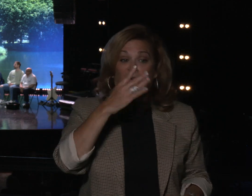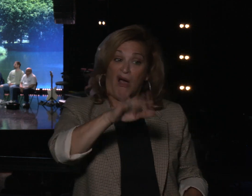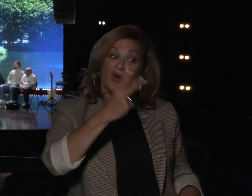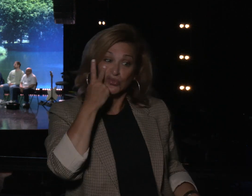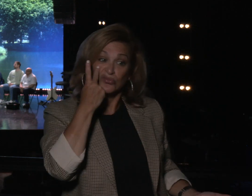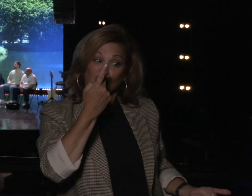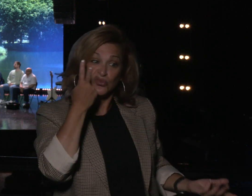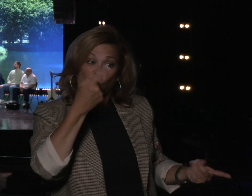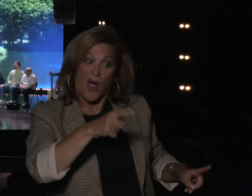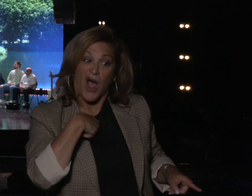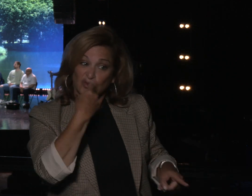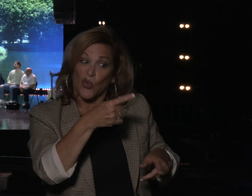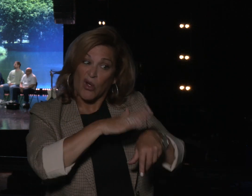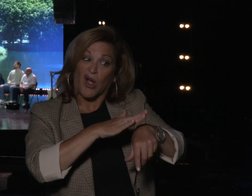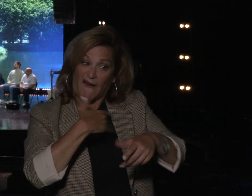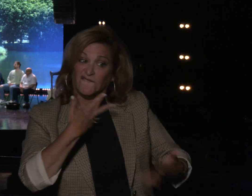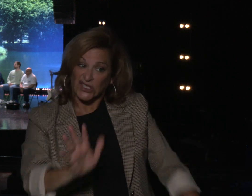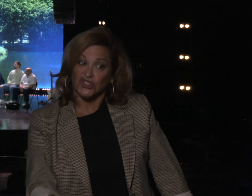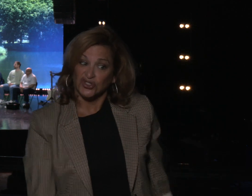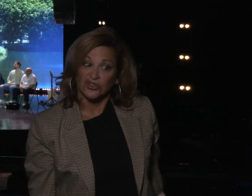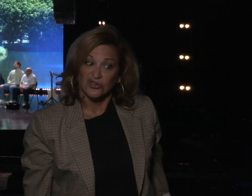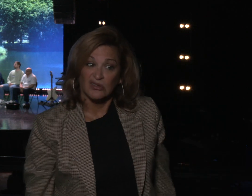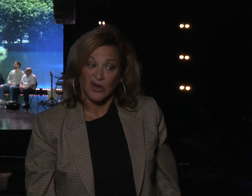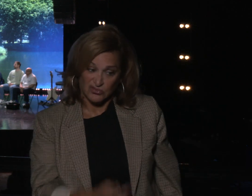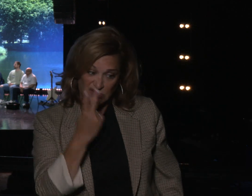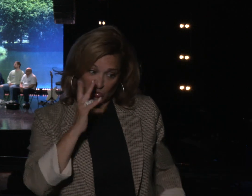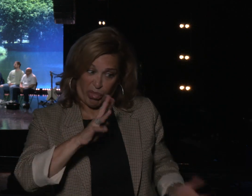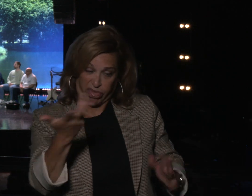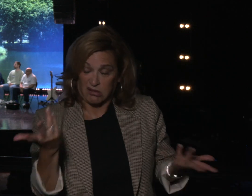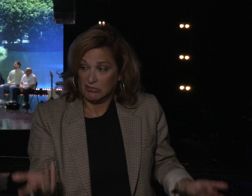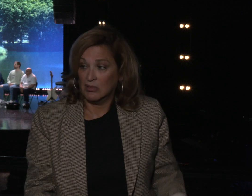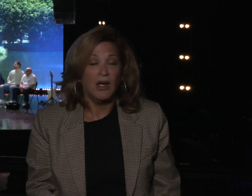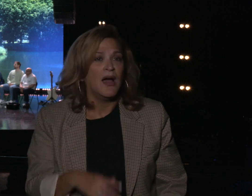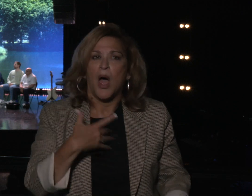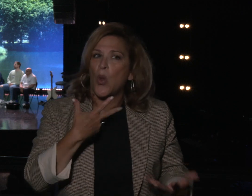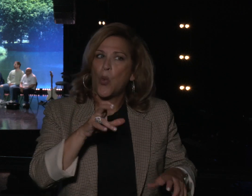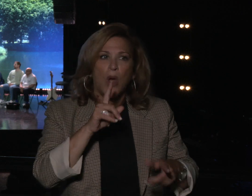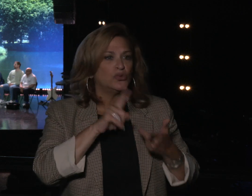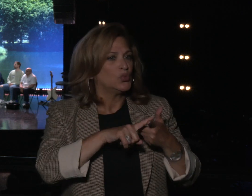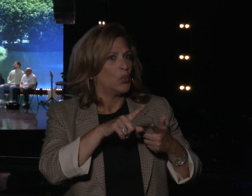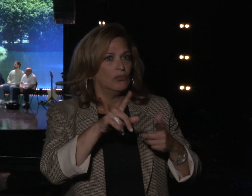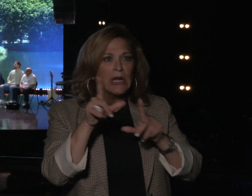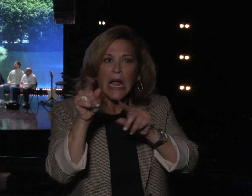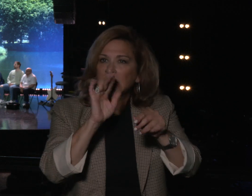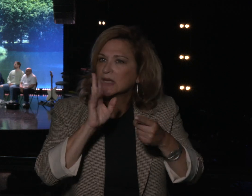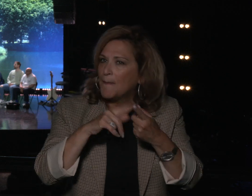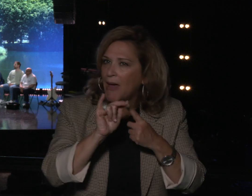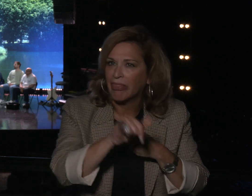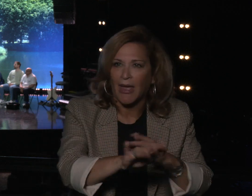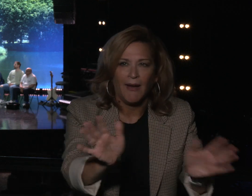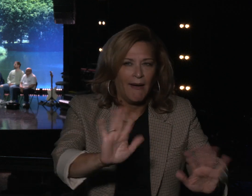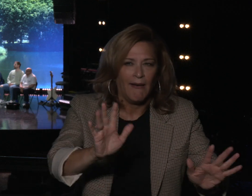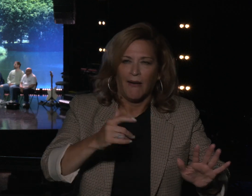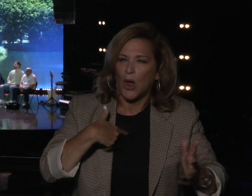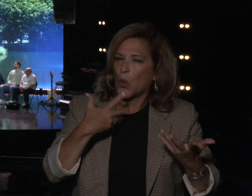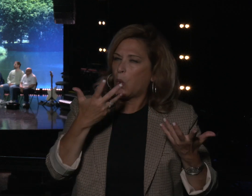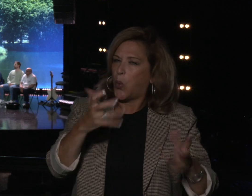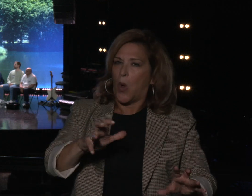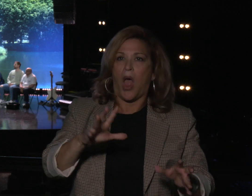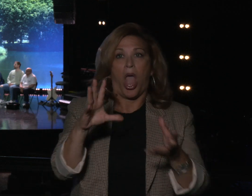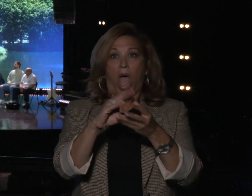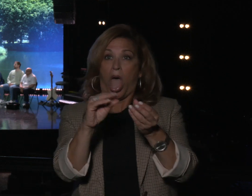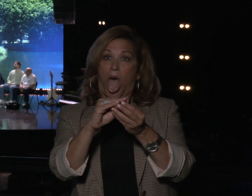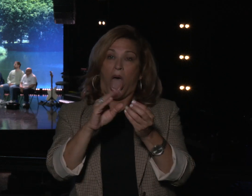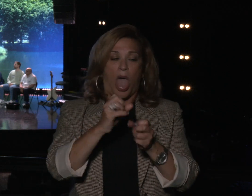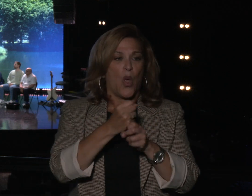joke around about someone else falling. I'm not going to be divisive or condemning. I'm not going to gossip about it. I'm not going to open up the wound by making